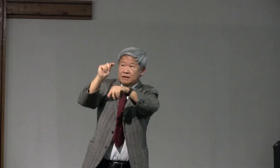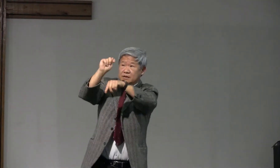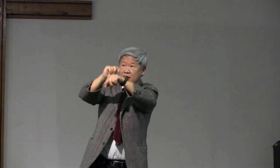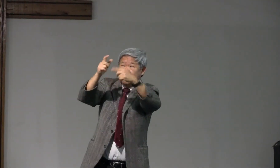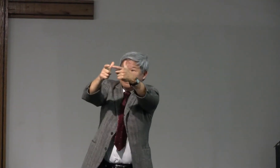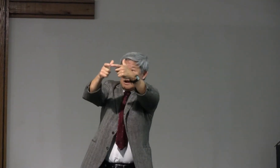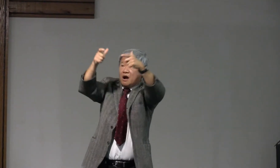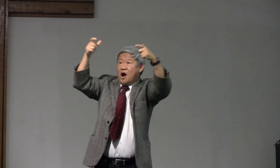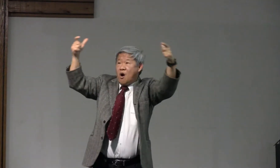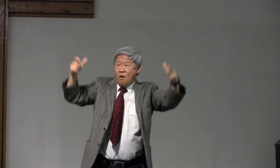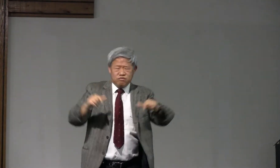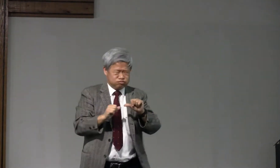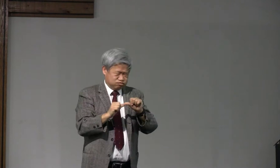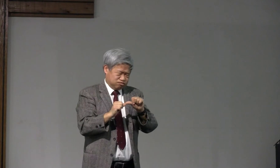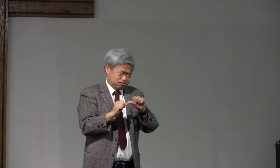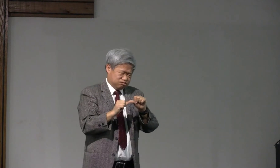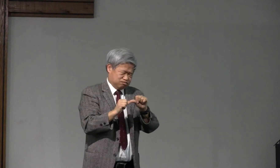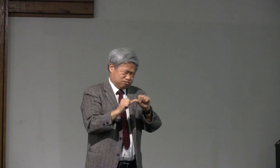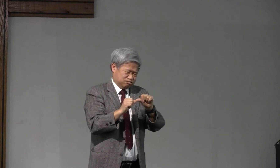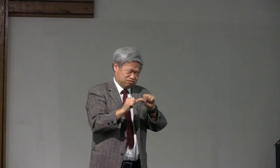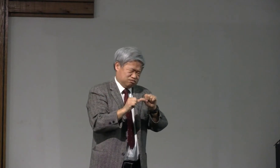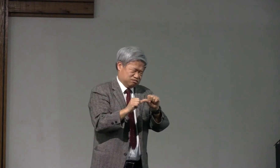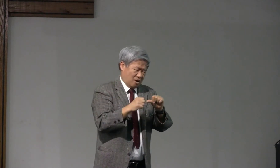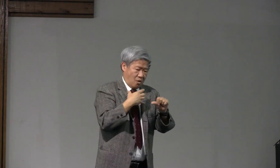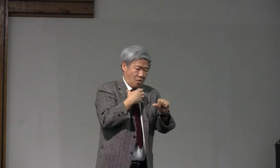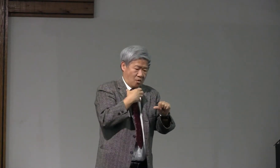Gathered enough taxes to enlarge the temple.